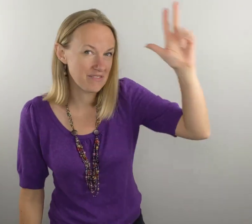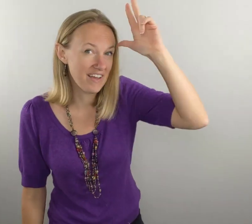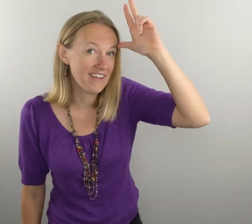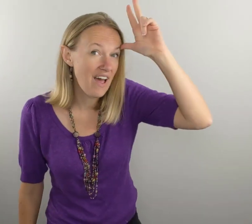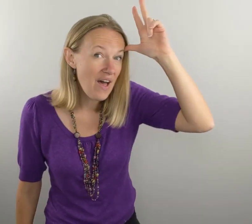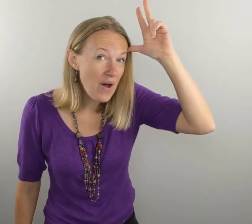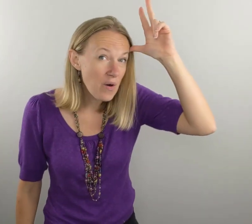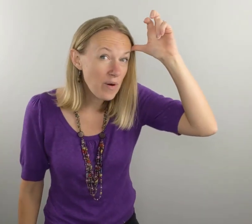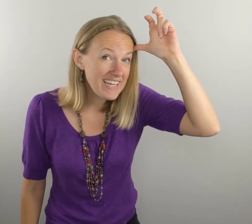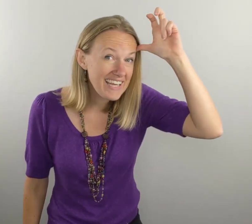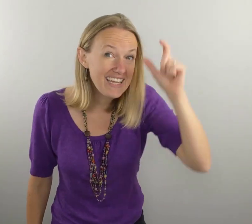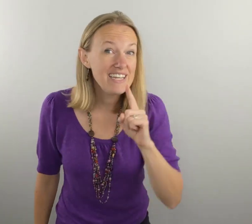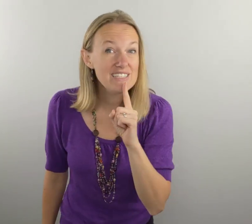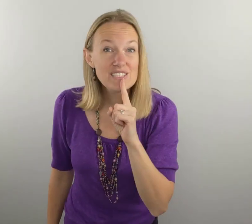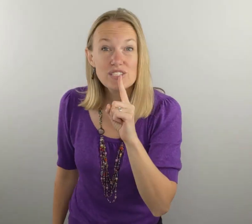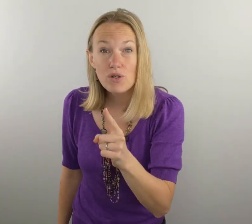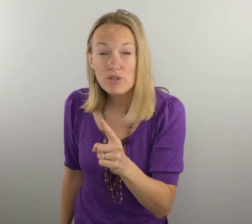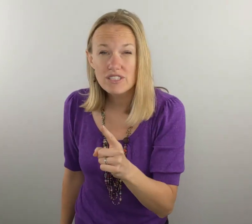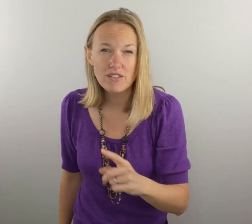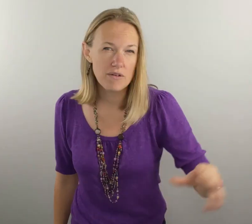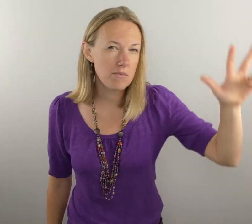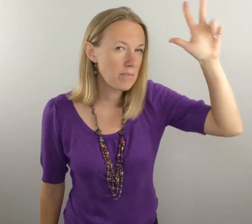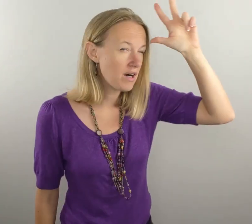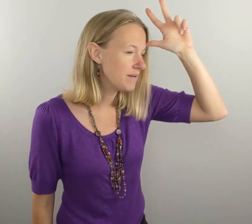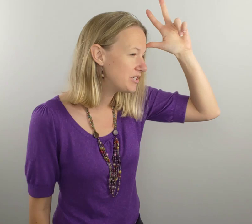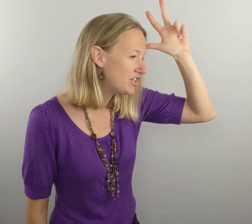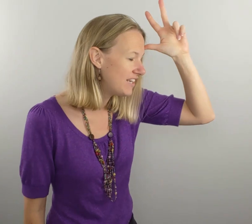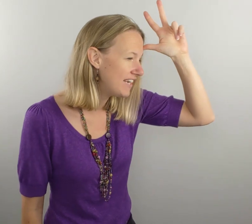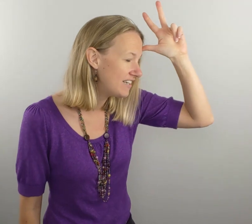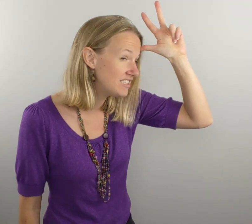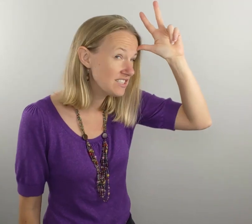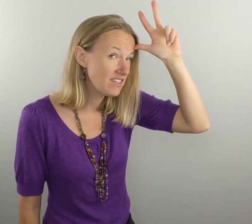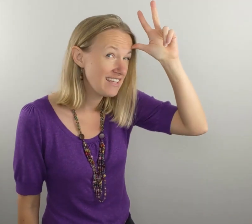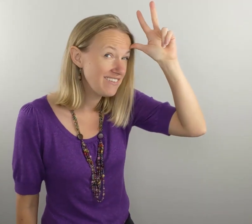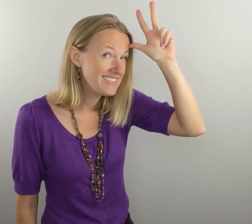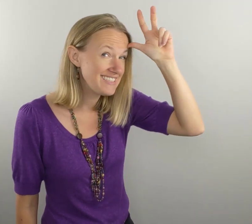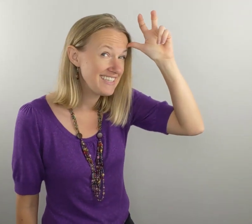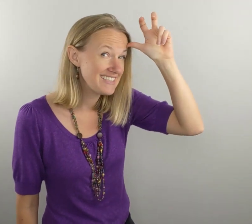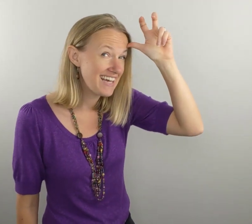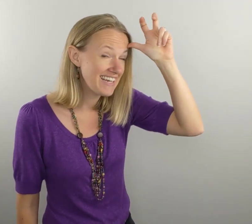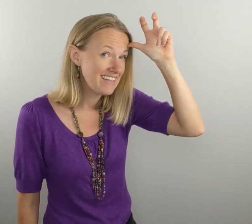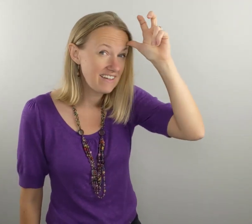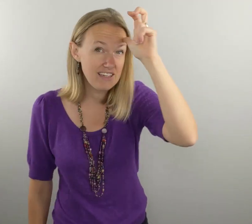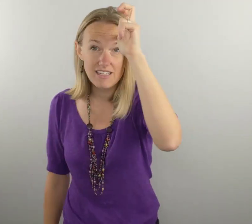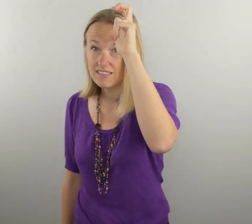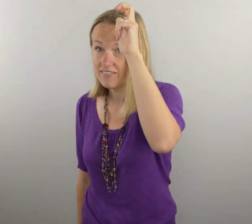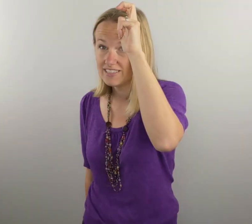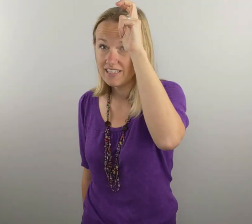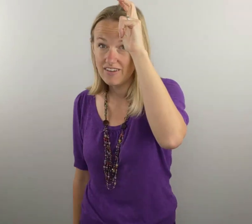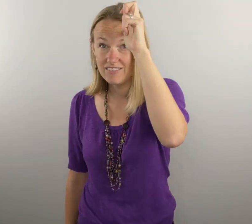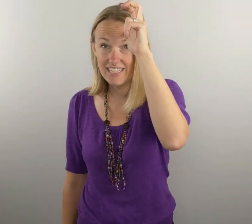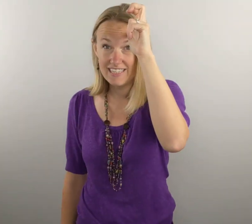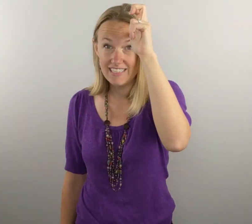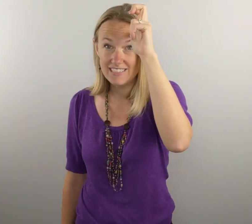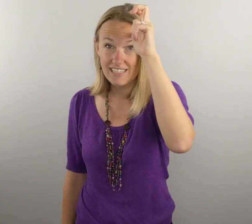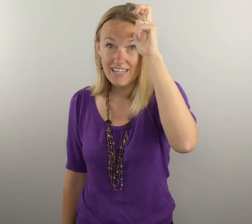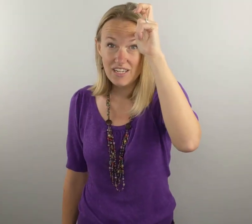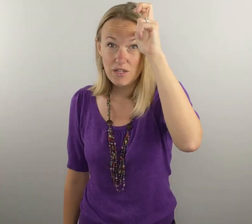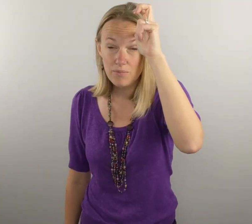perfect. When he told you, and remember, I'm turning here just so that you can see the sign clearly, because obviously if I was like this, you can't